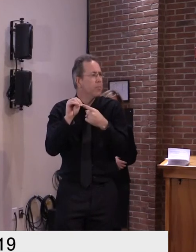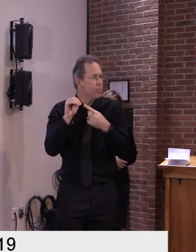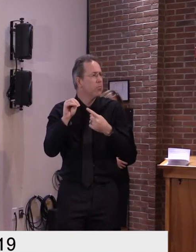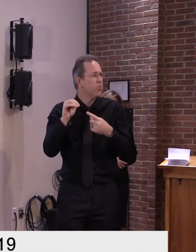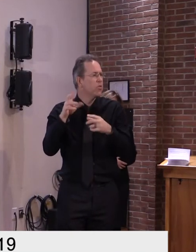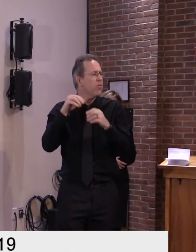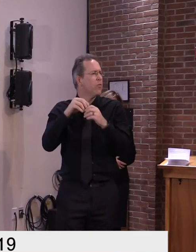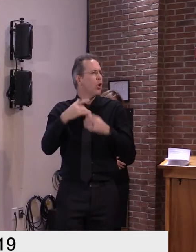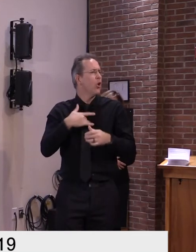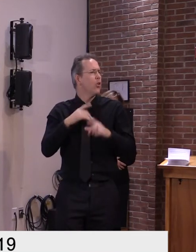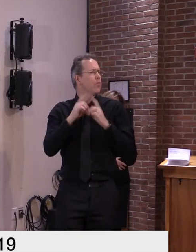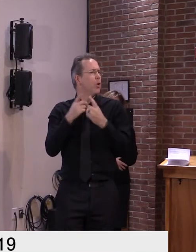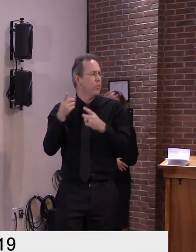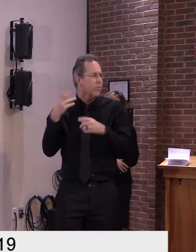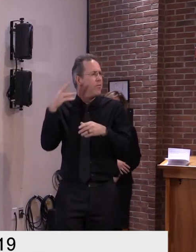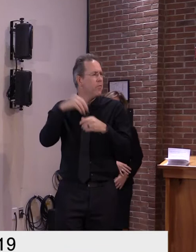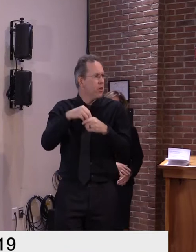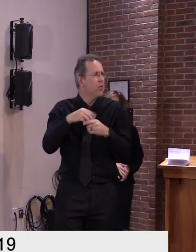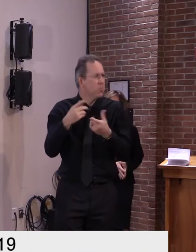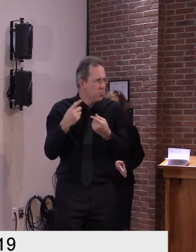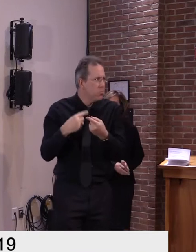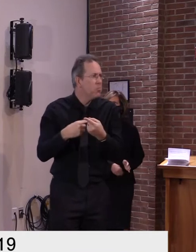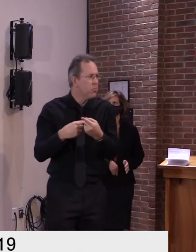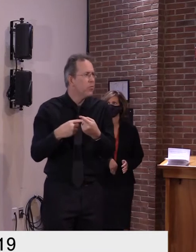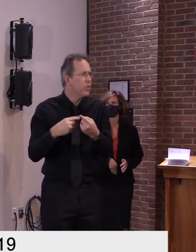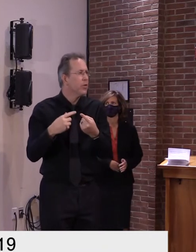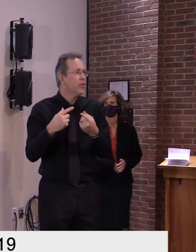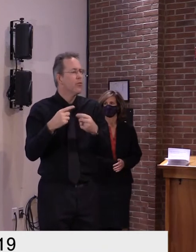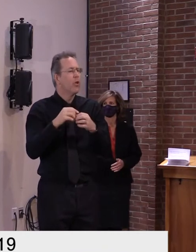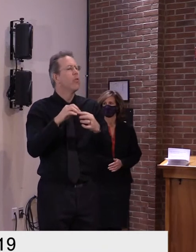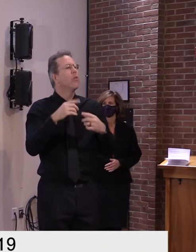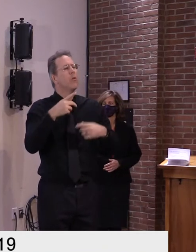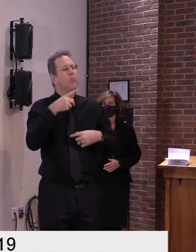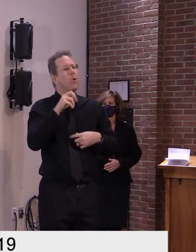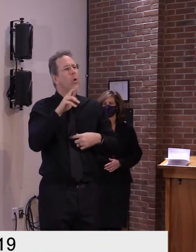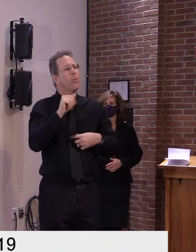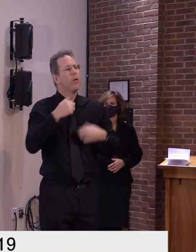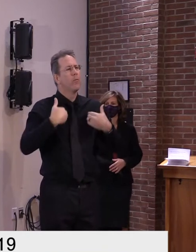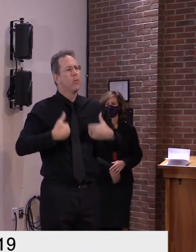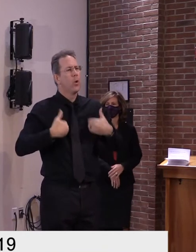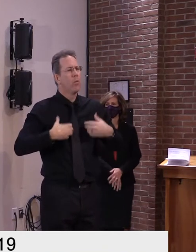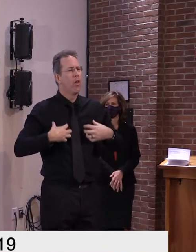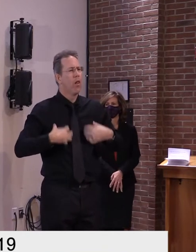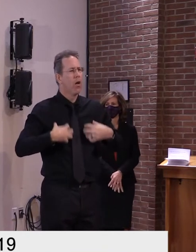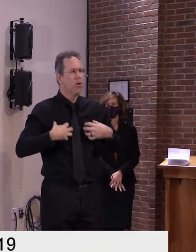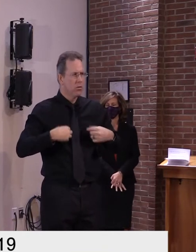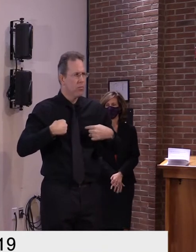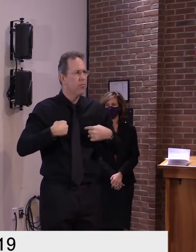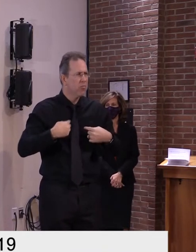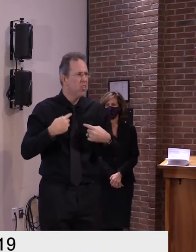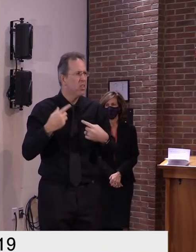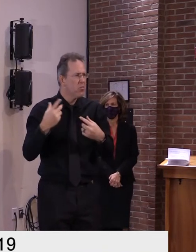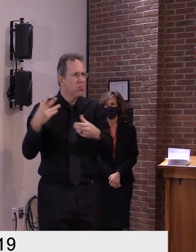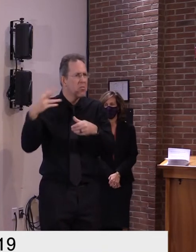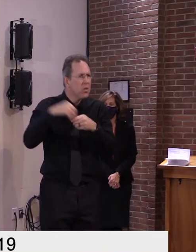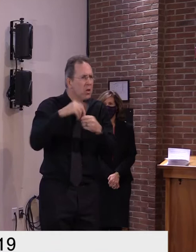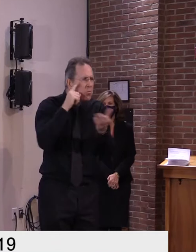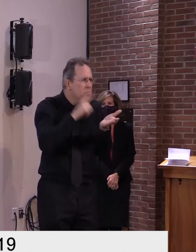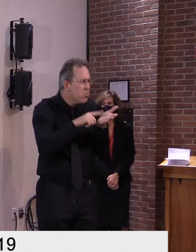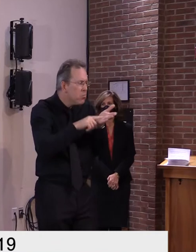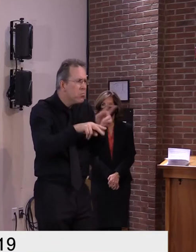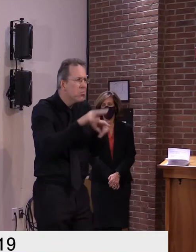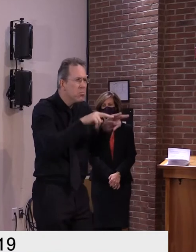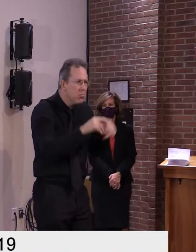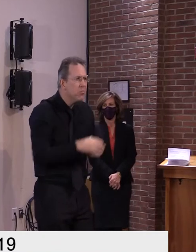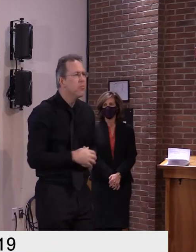actually have begun seeing a number of these patients. So they don't have a good idea of how extensive the problem is because